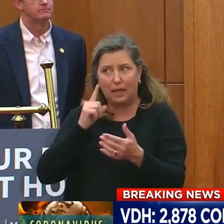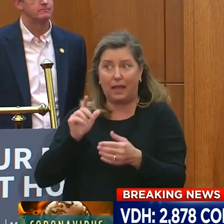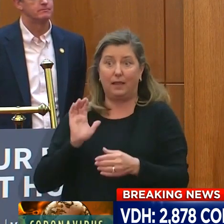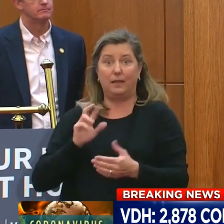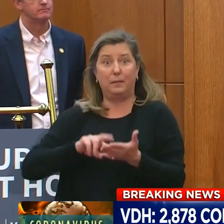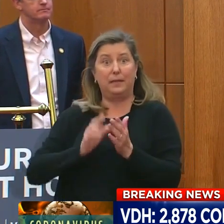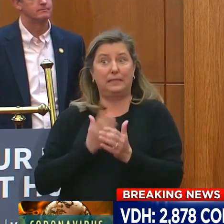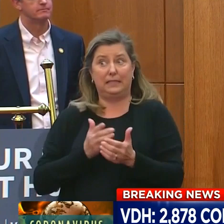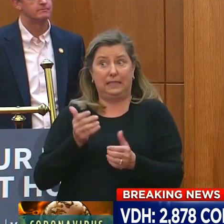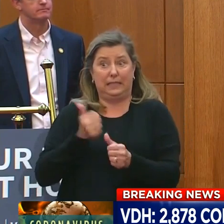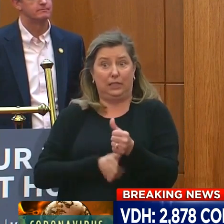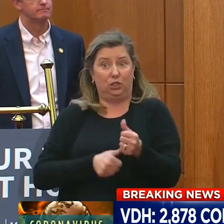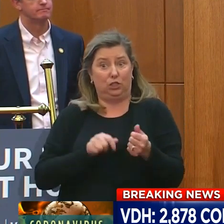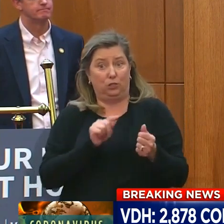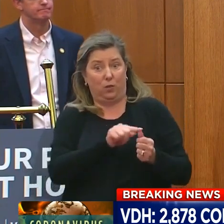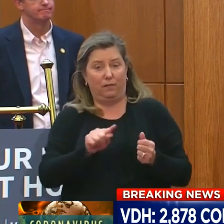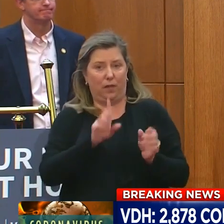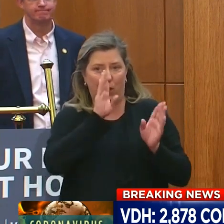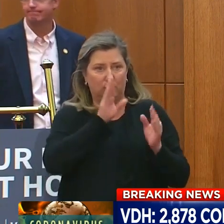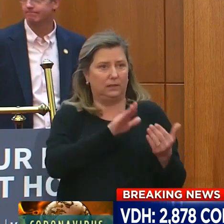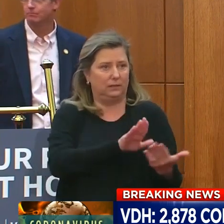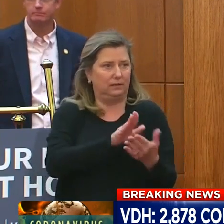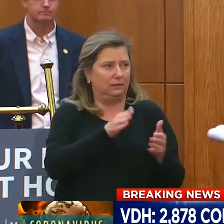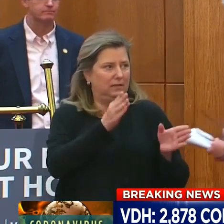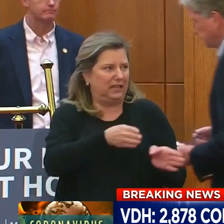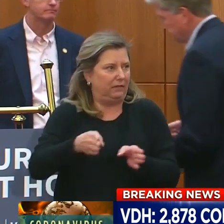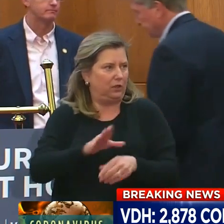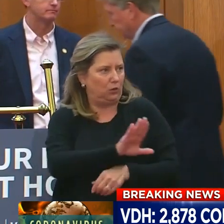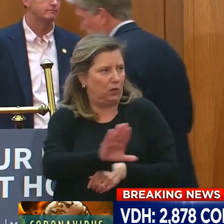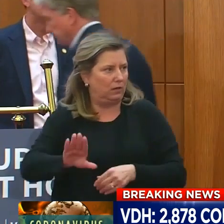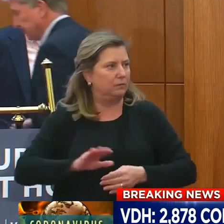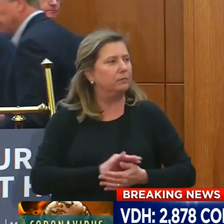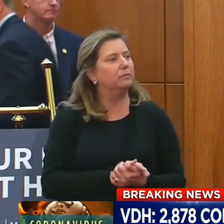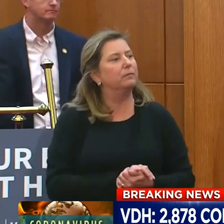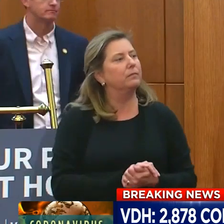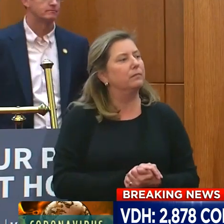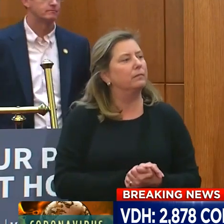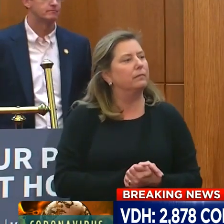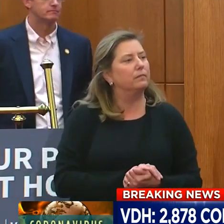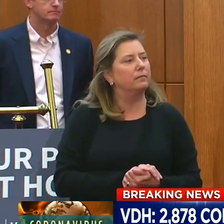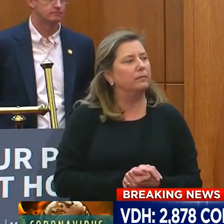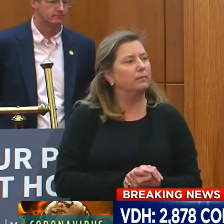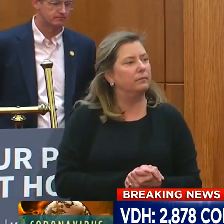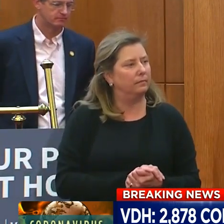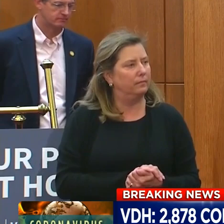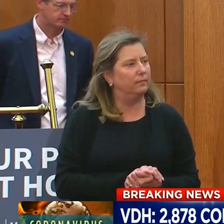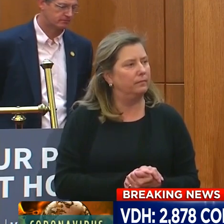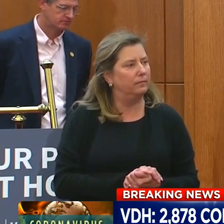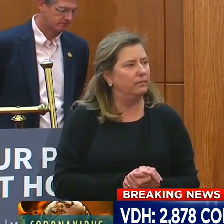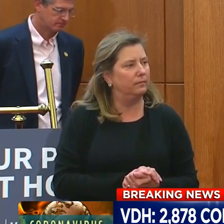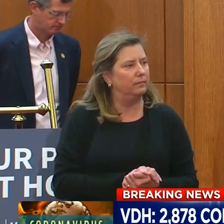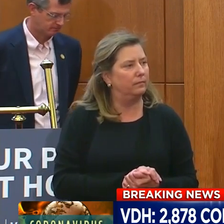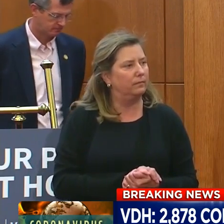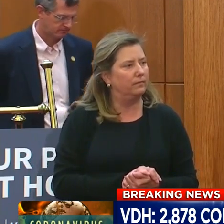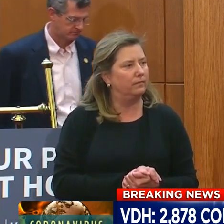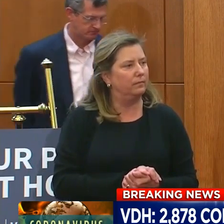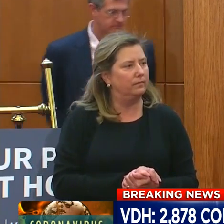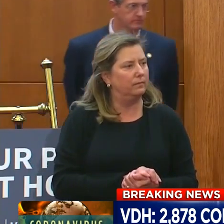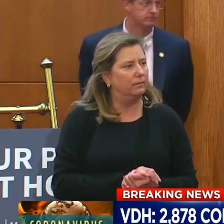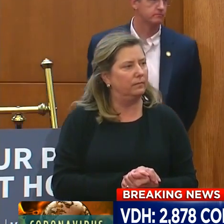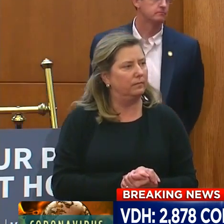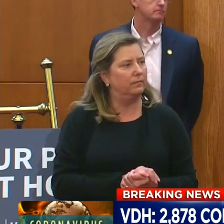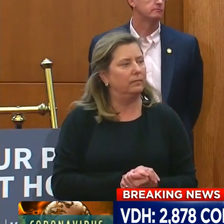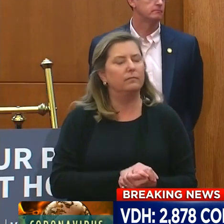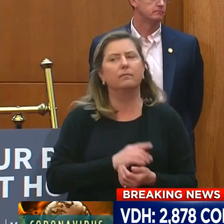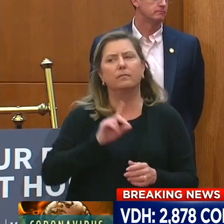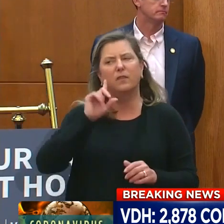individualizing each one of those cases. Thank you, Brian. So just to follow up on that point, for those who may be